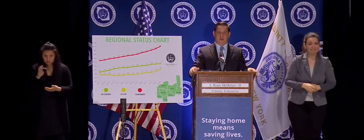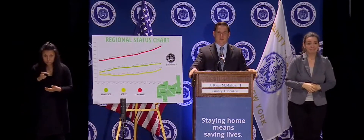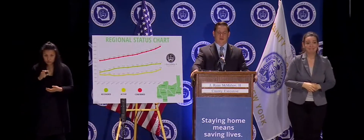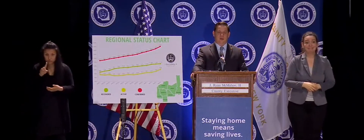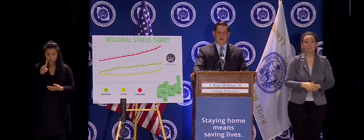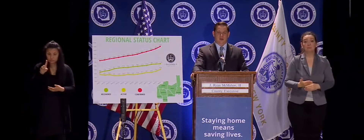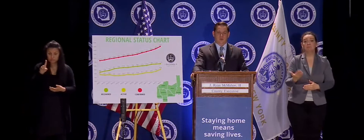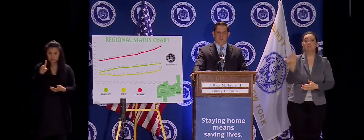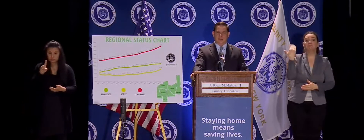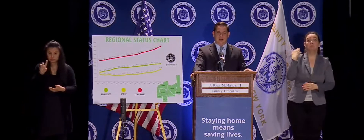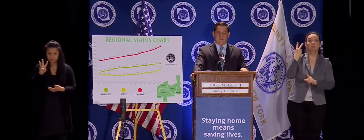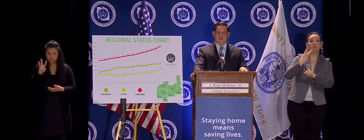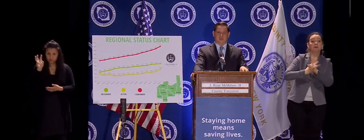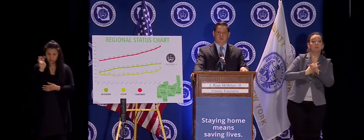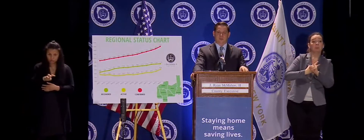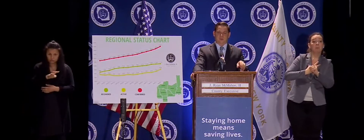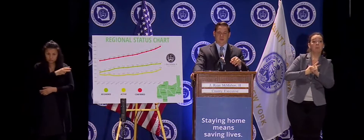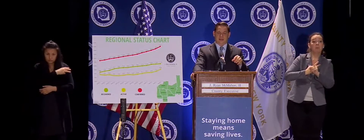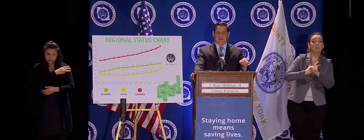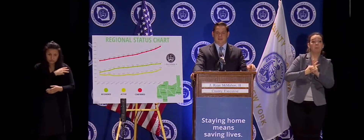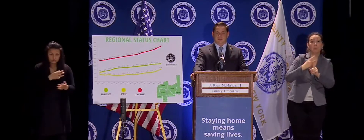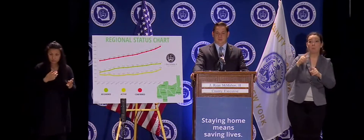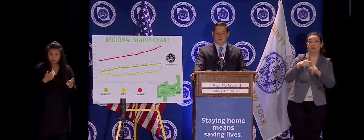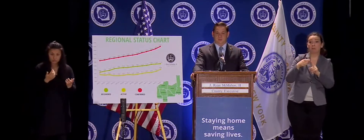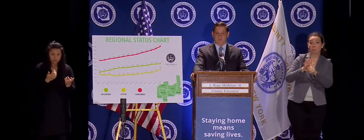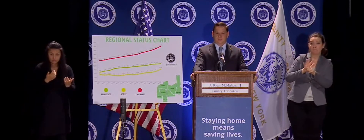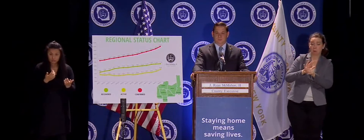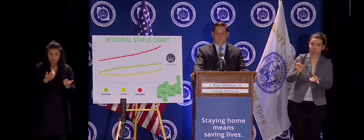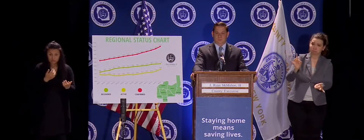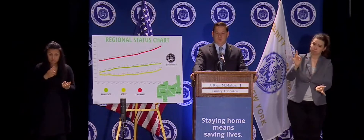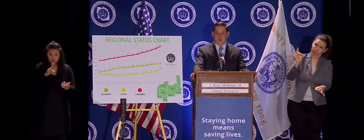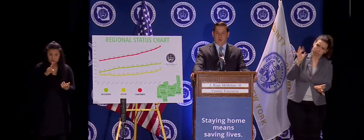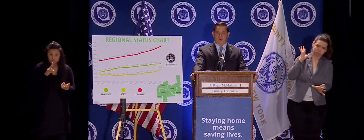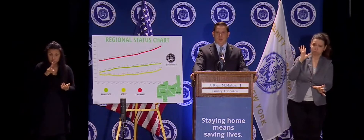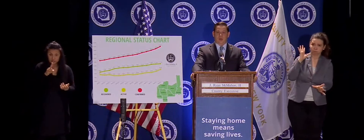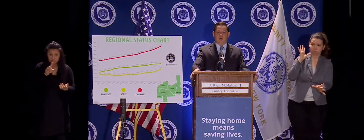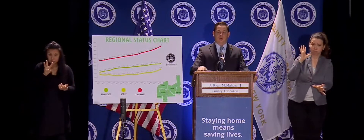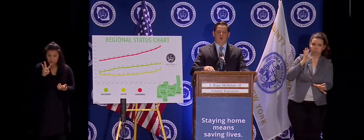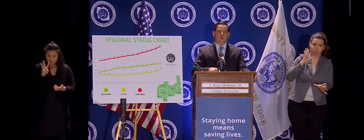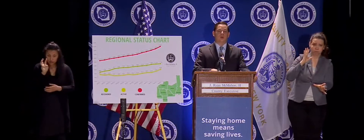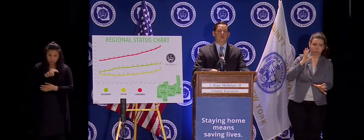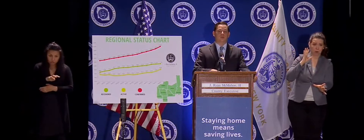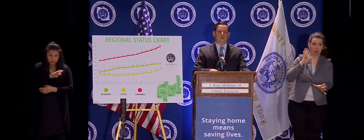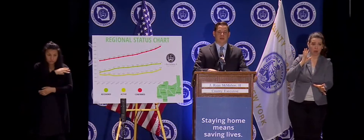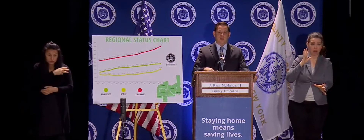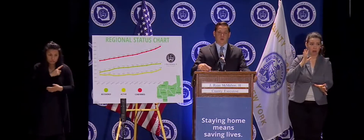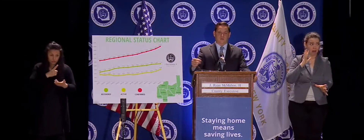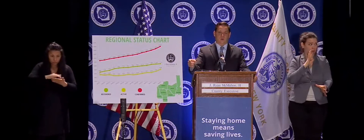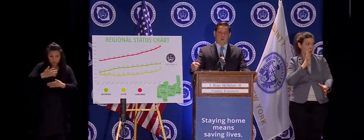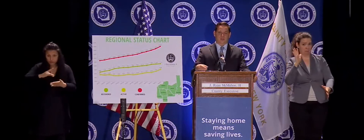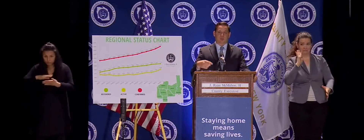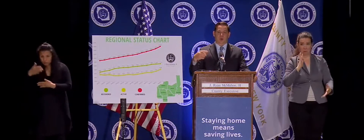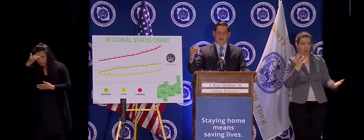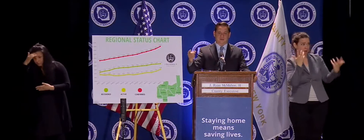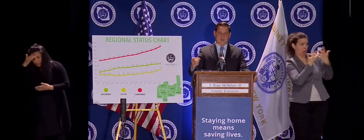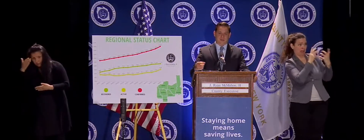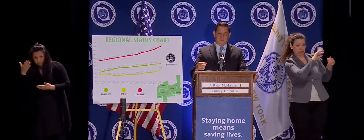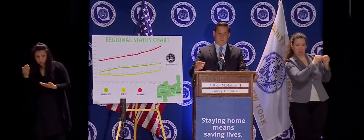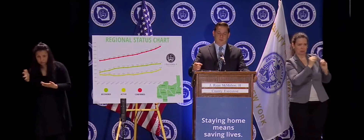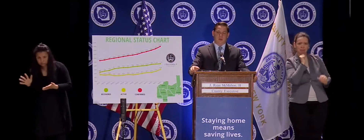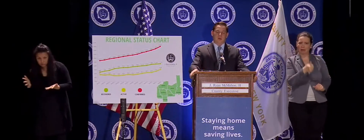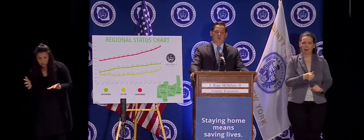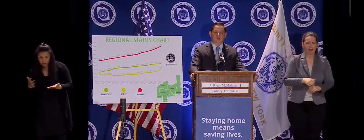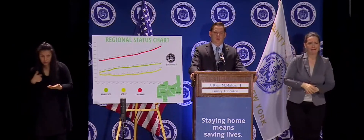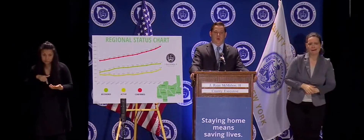the beginning, we did not have enough sick people to meet that testing number. So the only way you meet that going forward is proactive